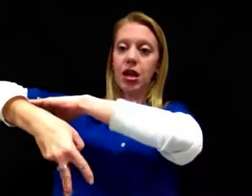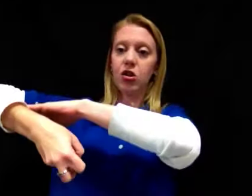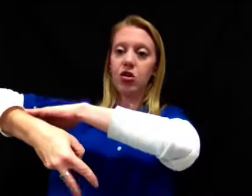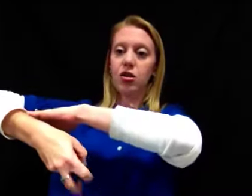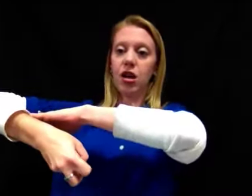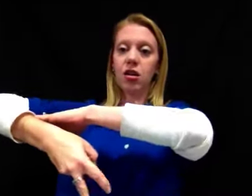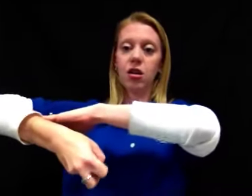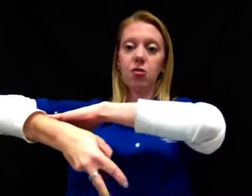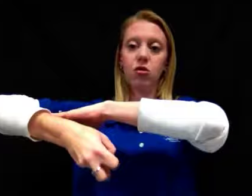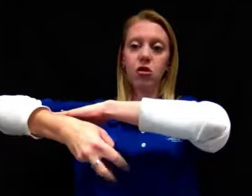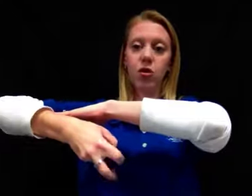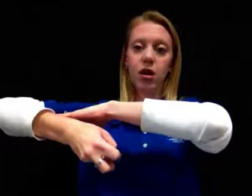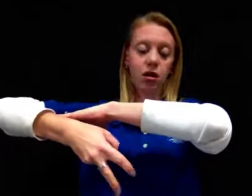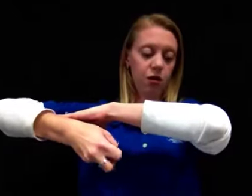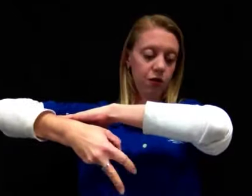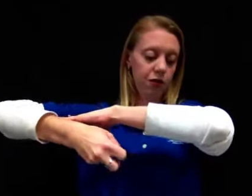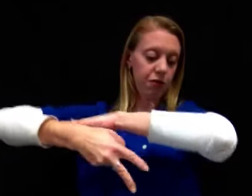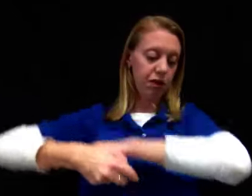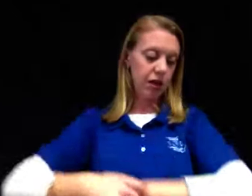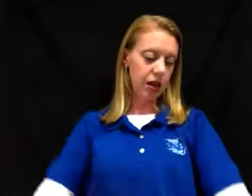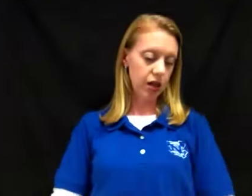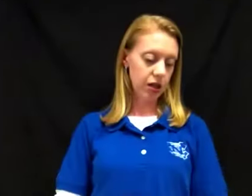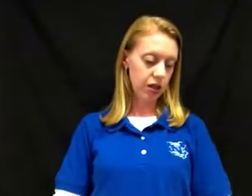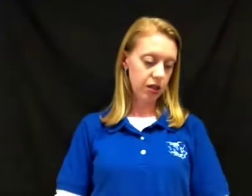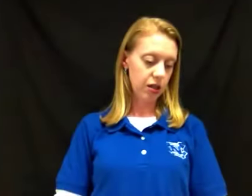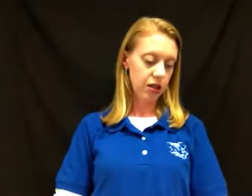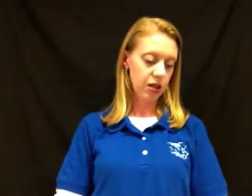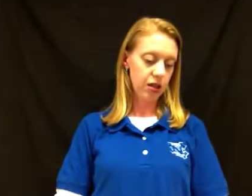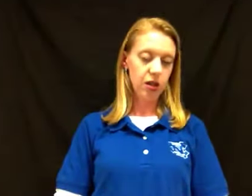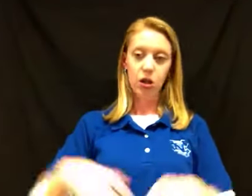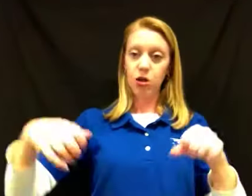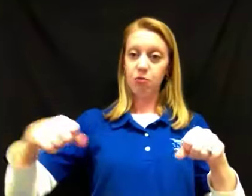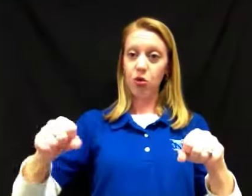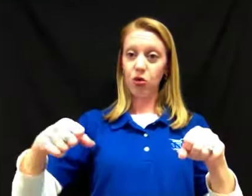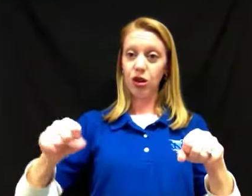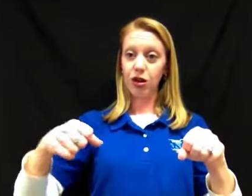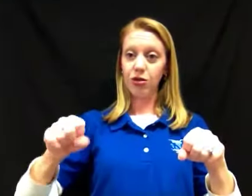Midnight, you sign the number 12, midnight. Motorcycle.